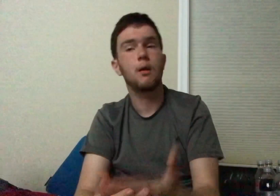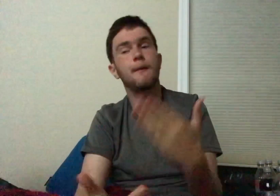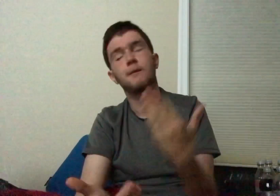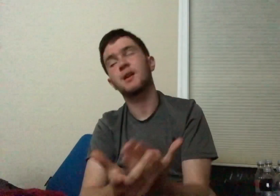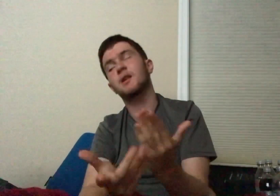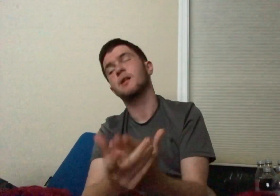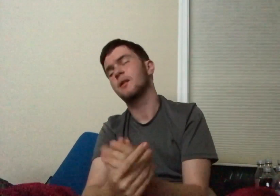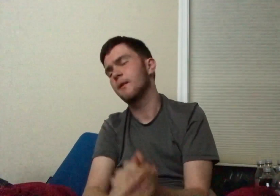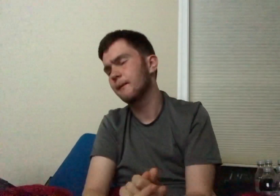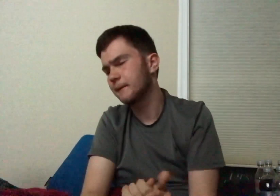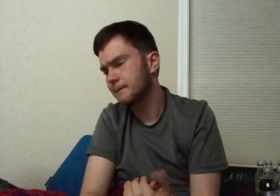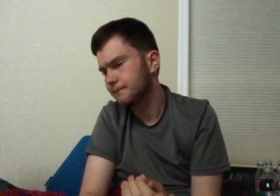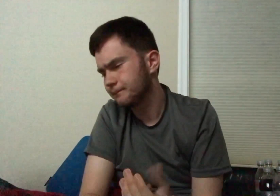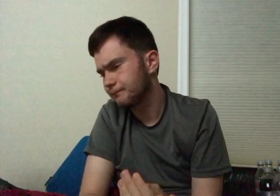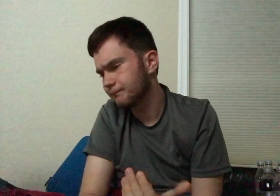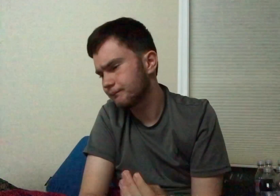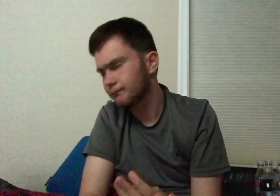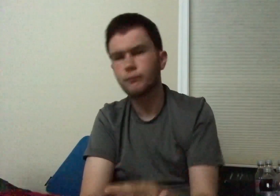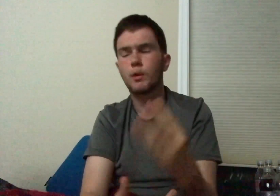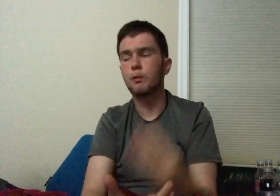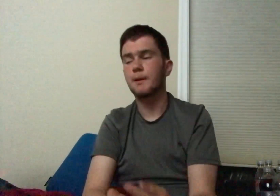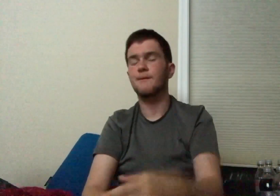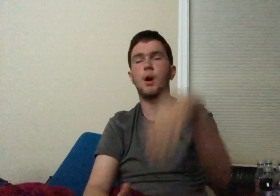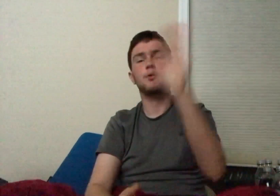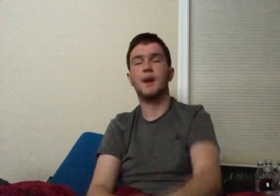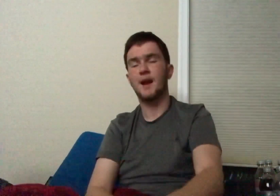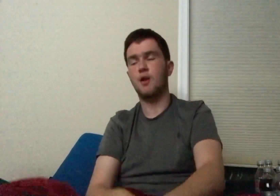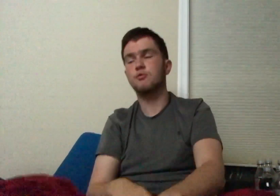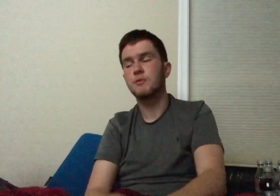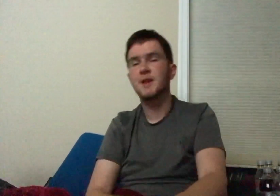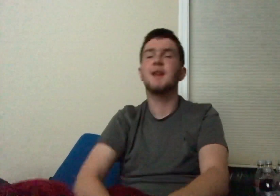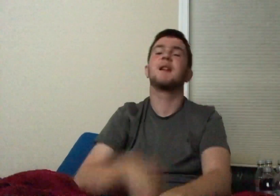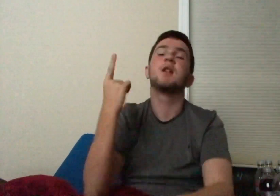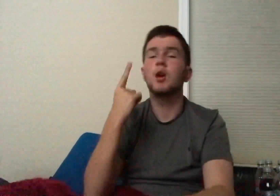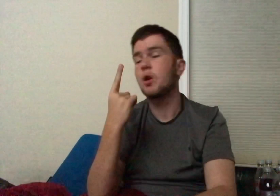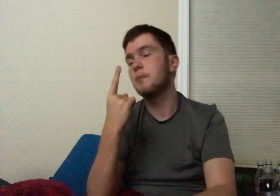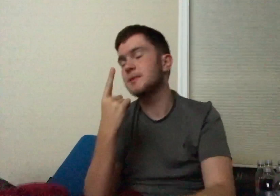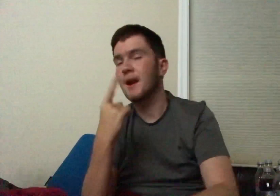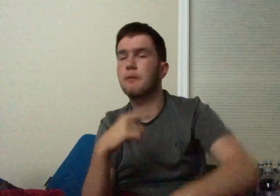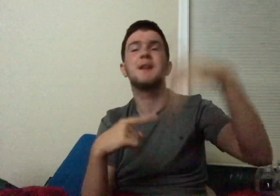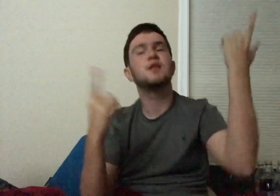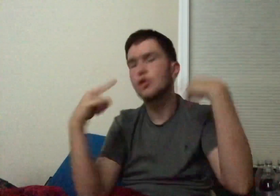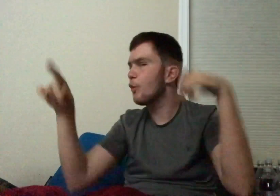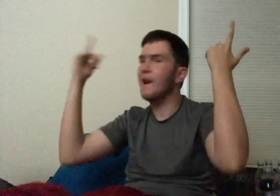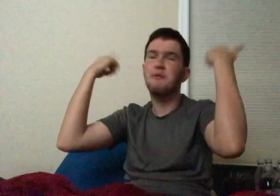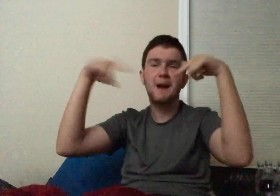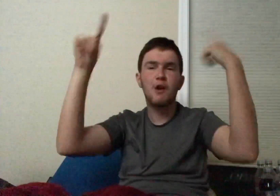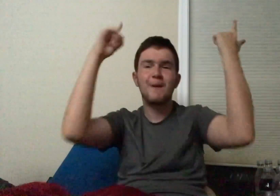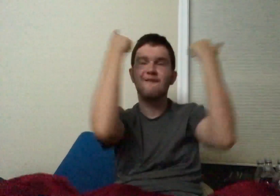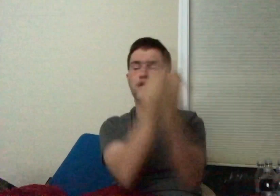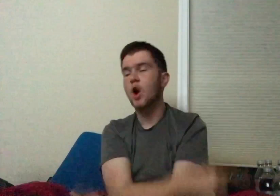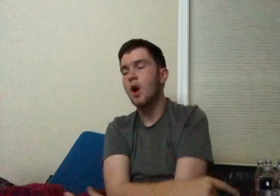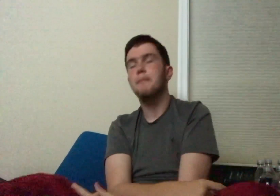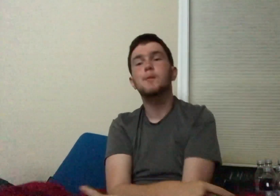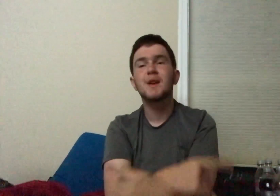we tough. We fall down, we get up, it's how we do it. Where we from, we